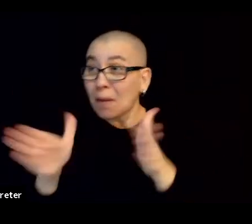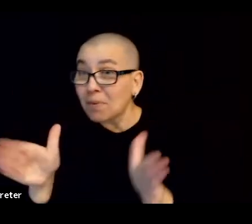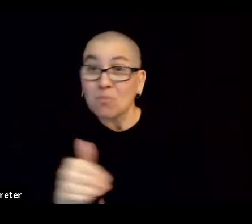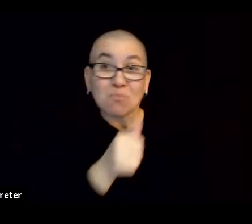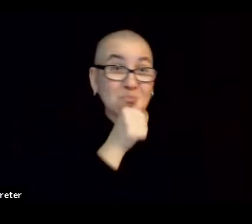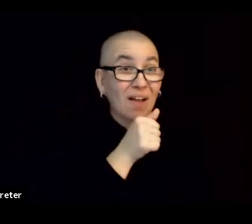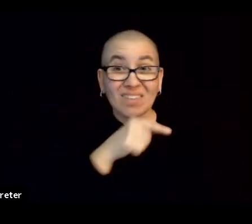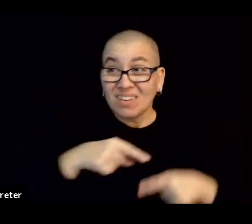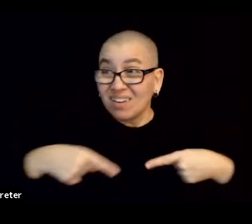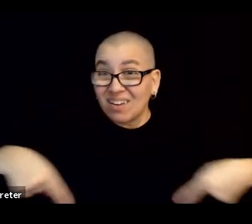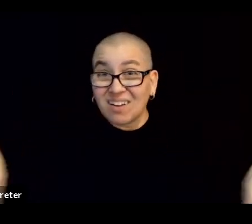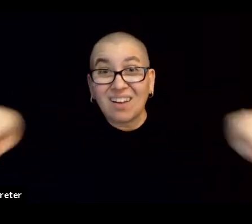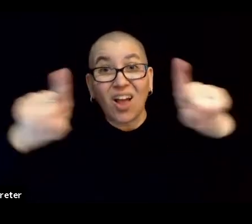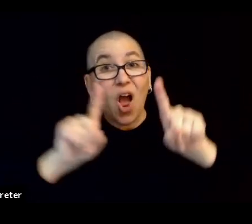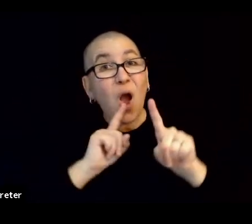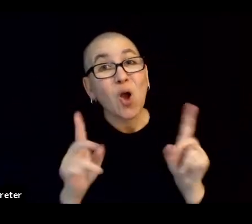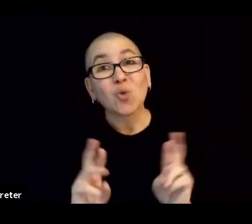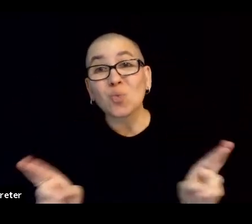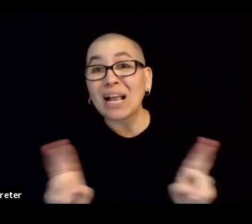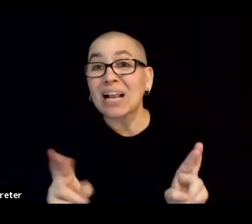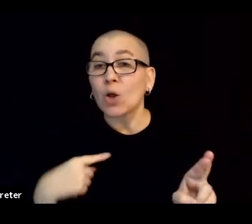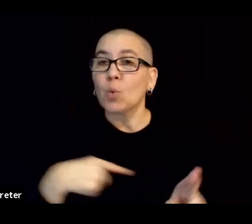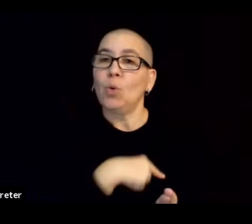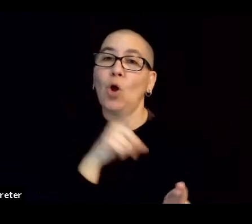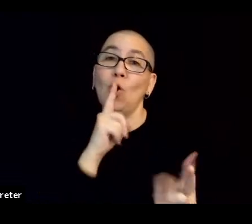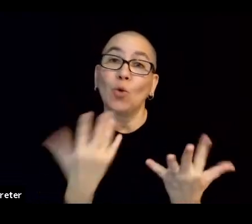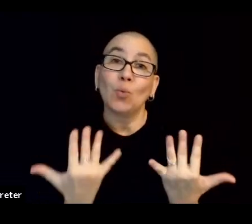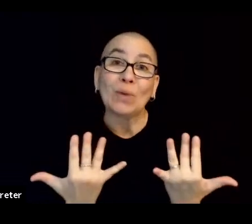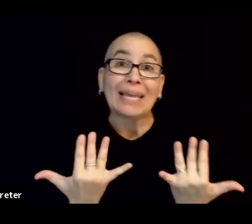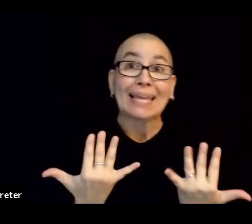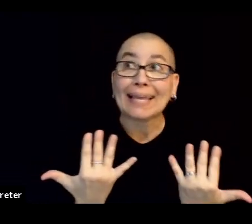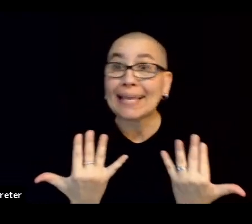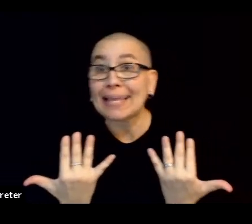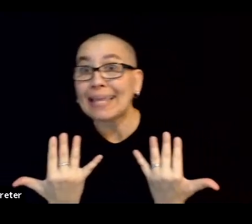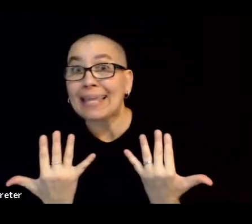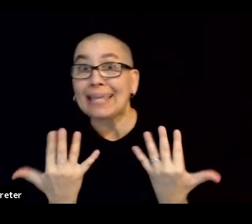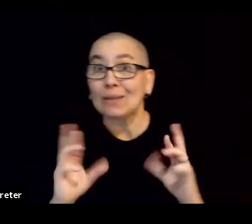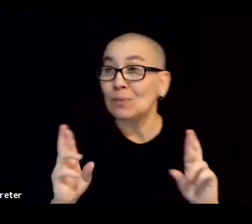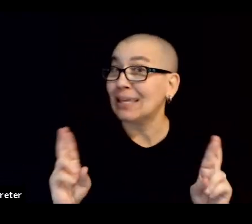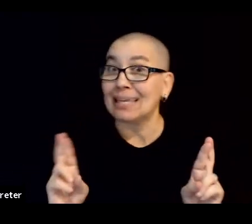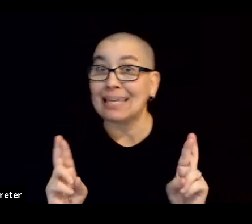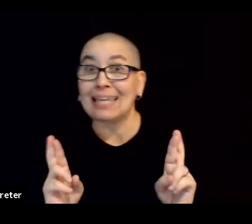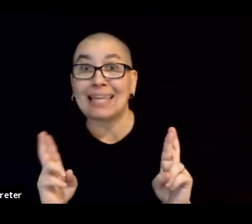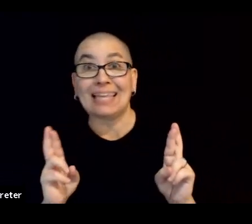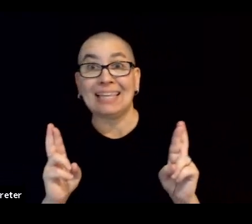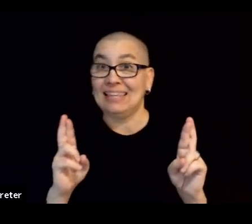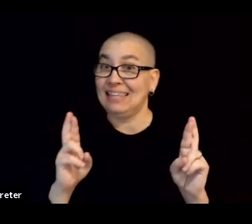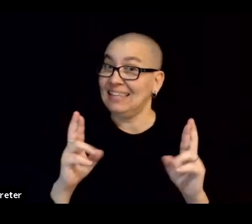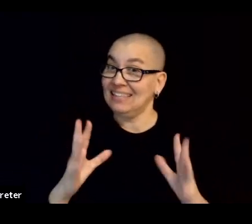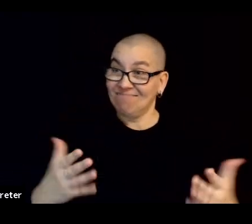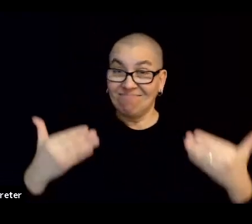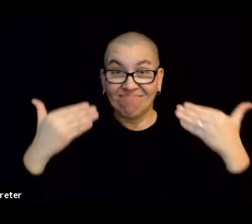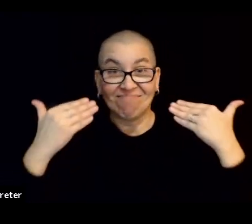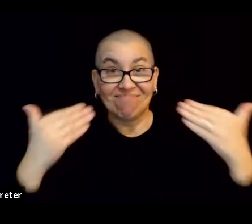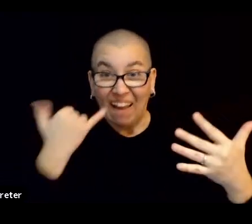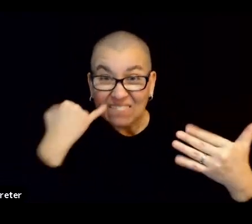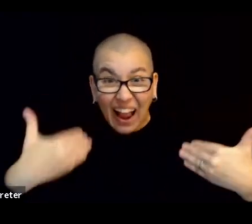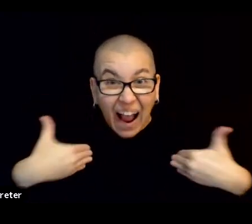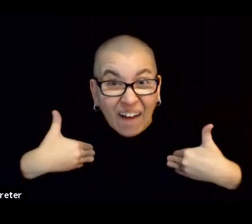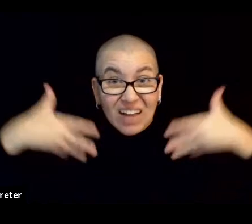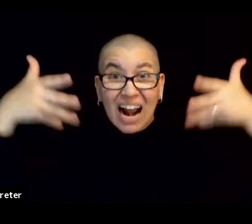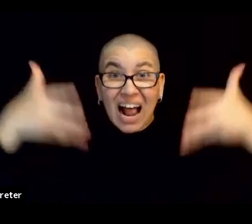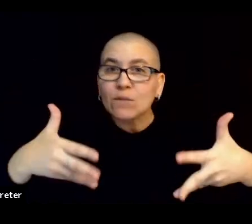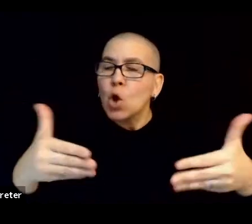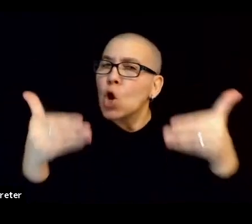well to distribute vaccine and put all of our capabilities to full use. We need more supply of vaccine to get that job